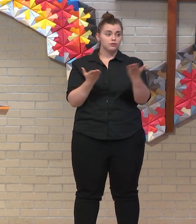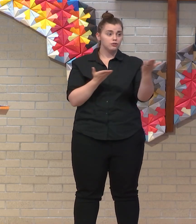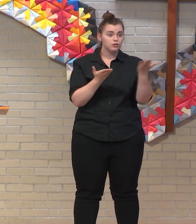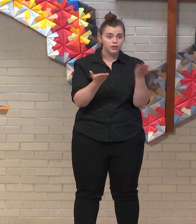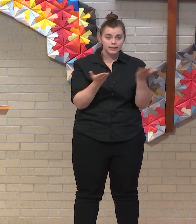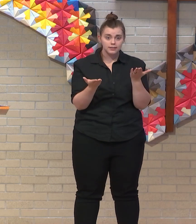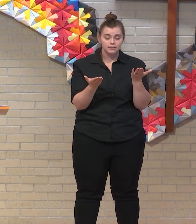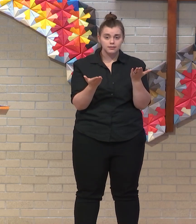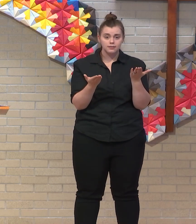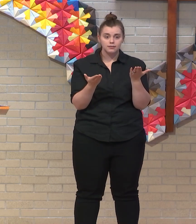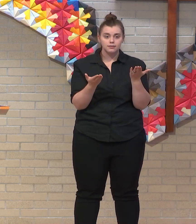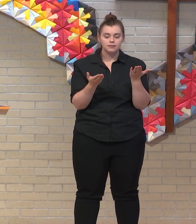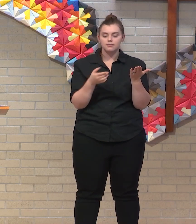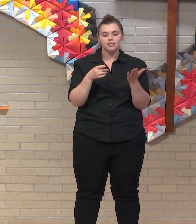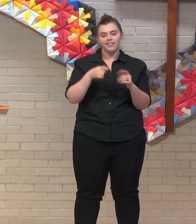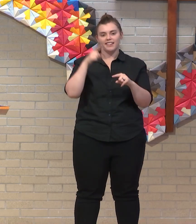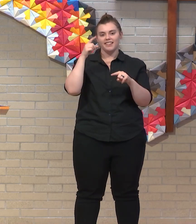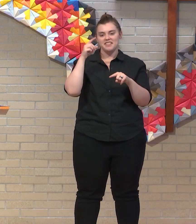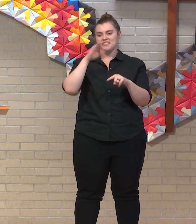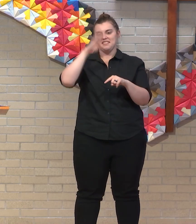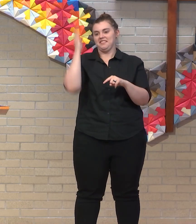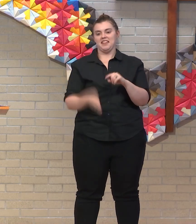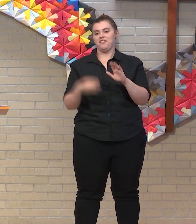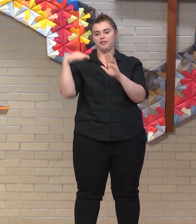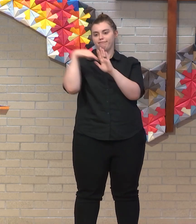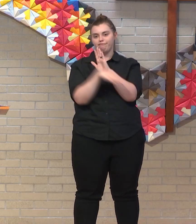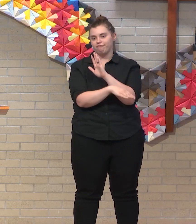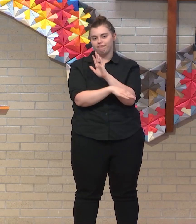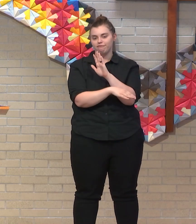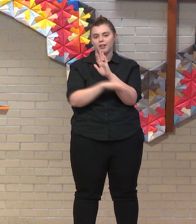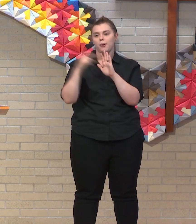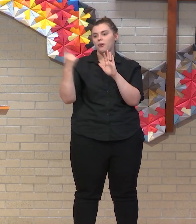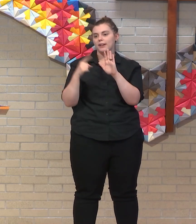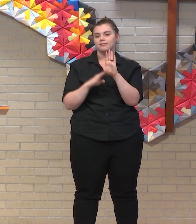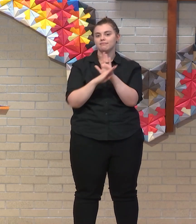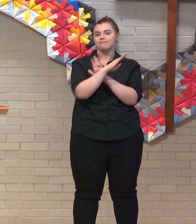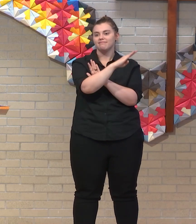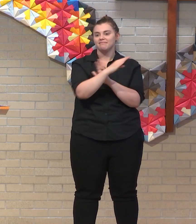service is a non-depreciating currency."